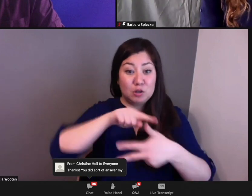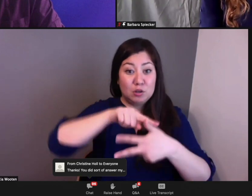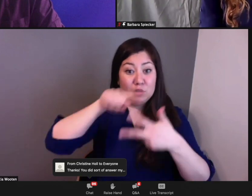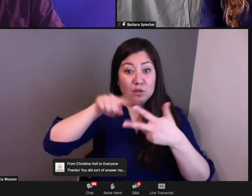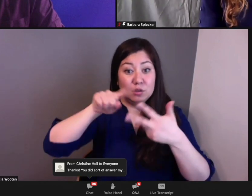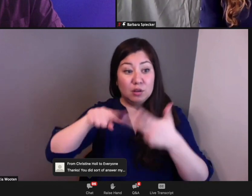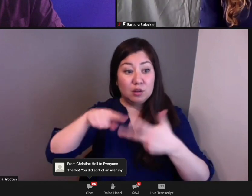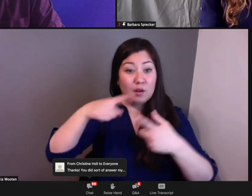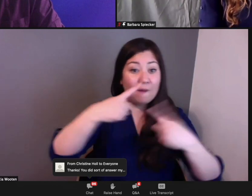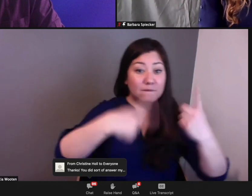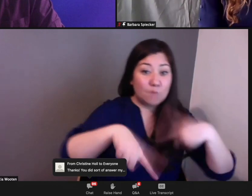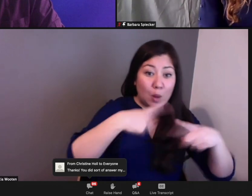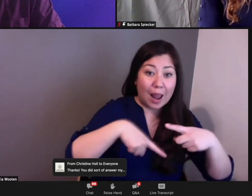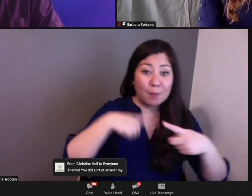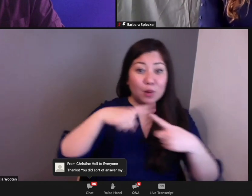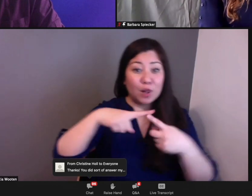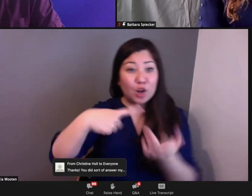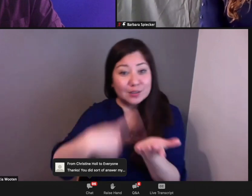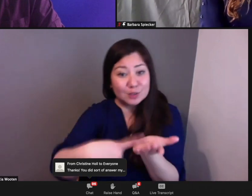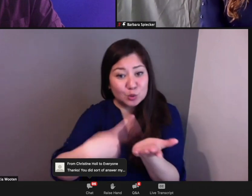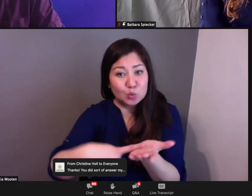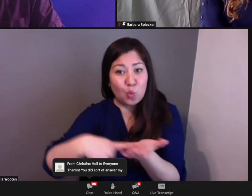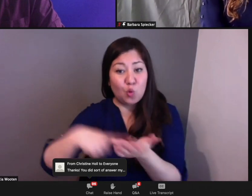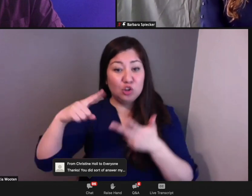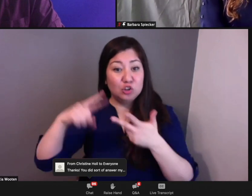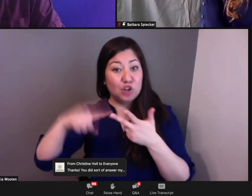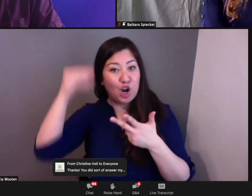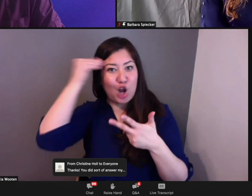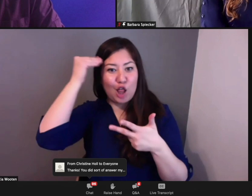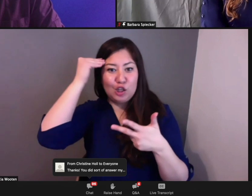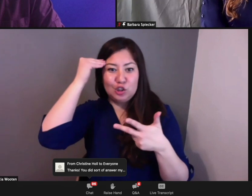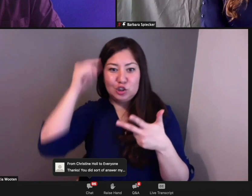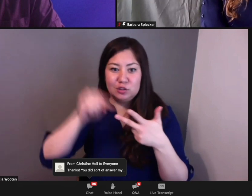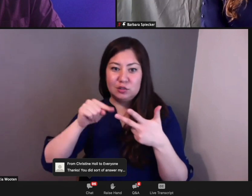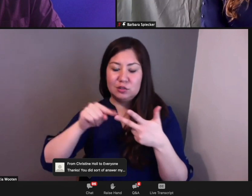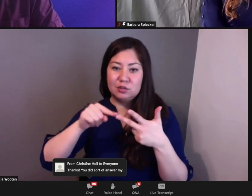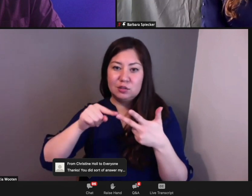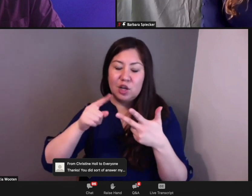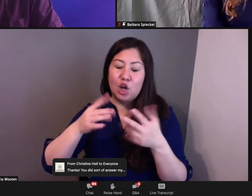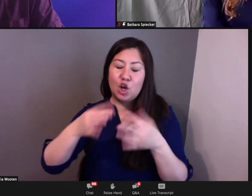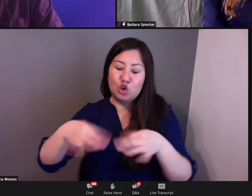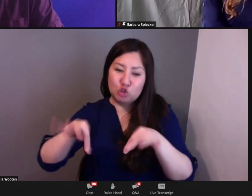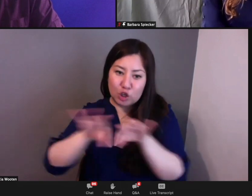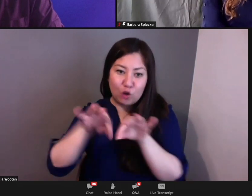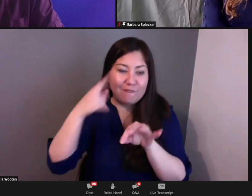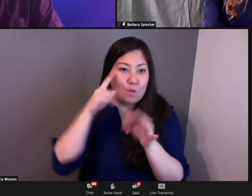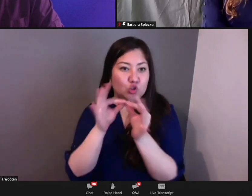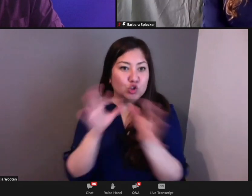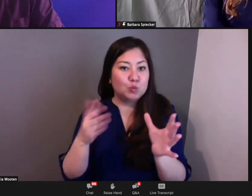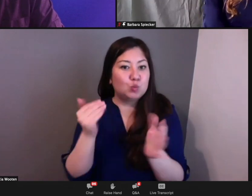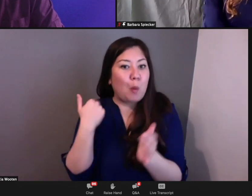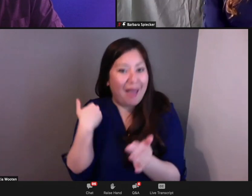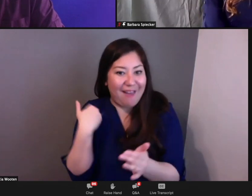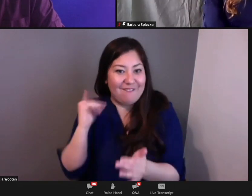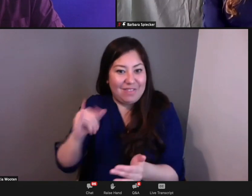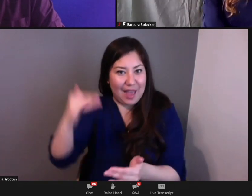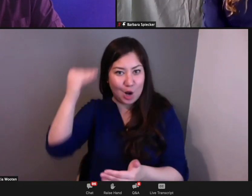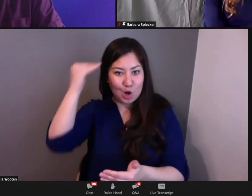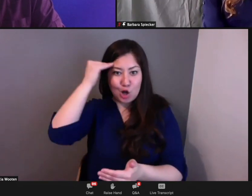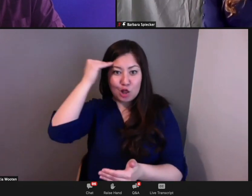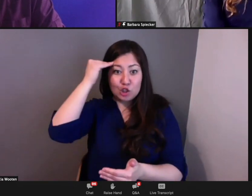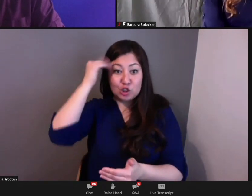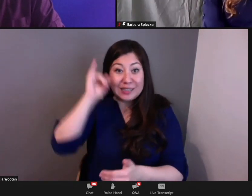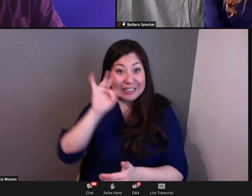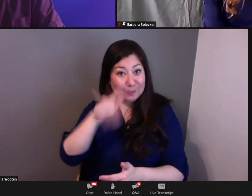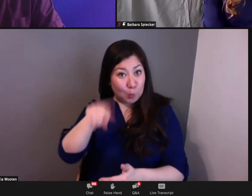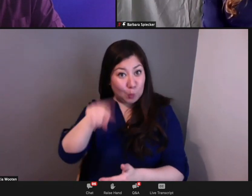the interpreters. The interpreter hears the information and then interprets it. And that processing is obviously a highly demanding